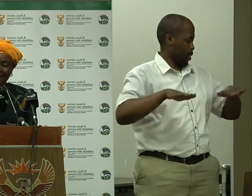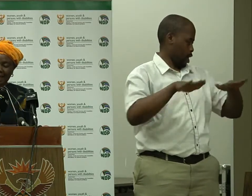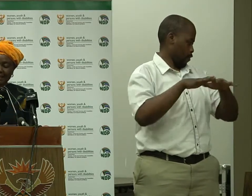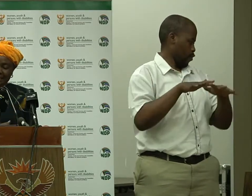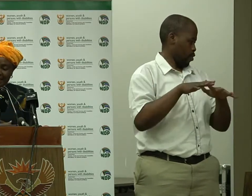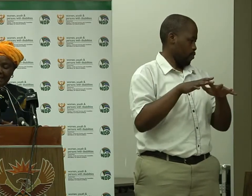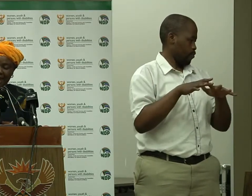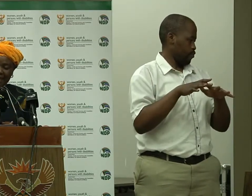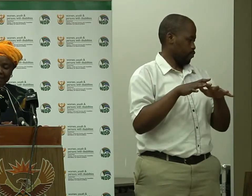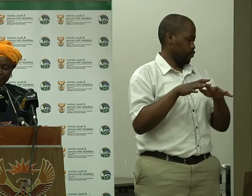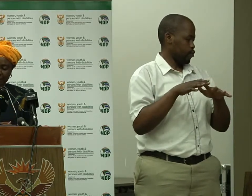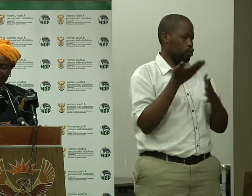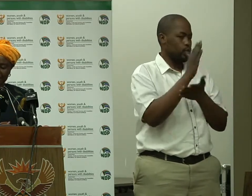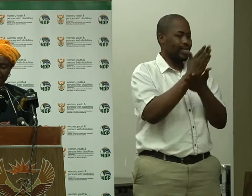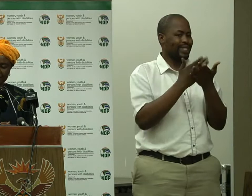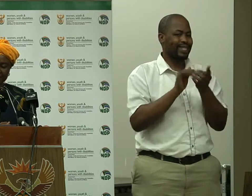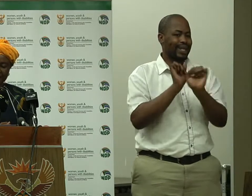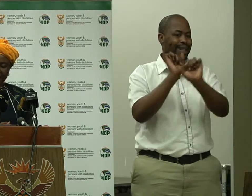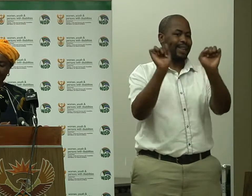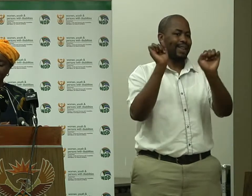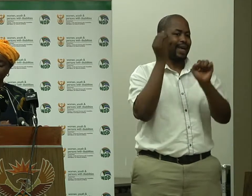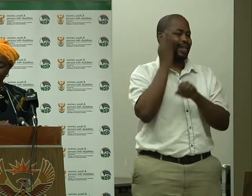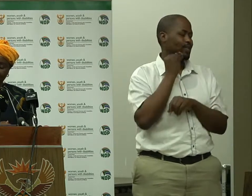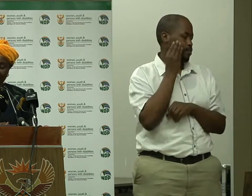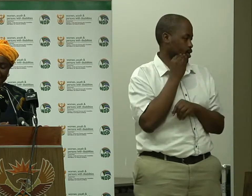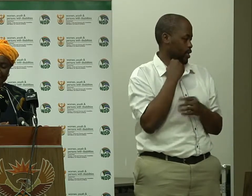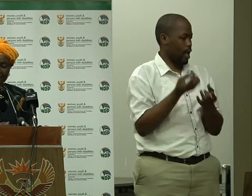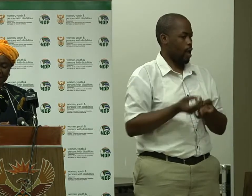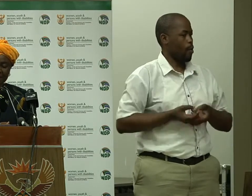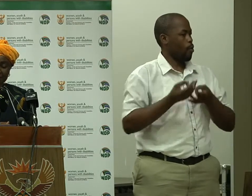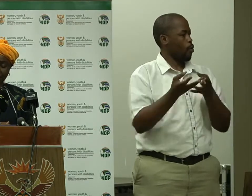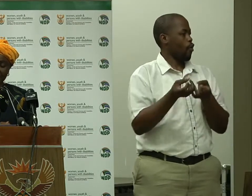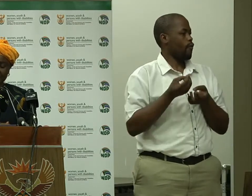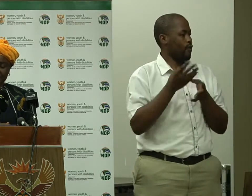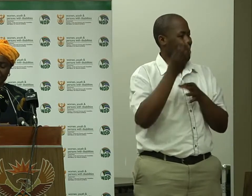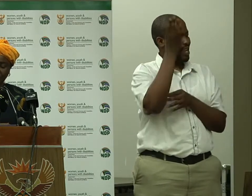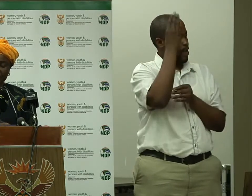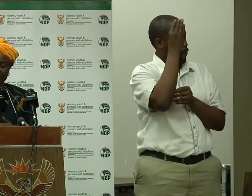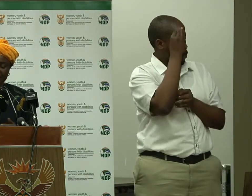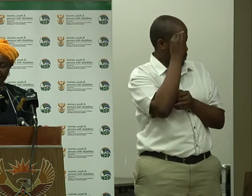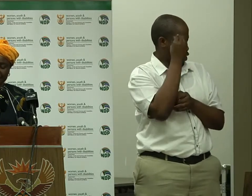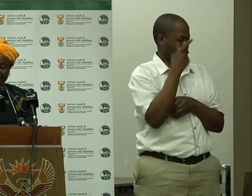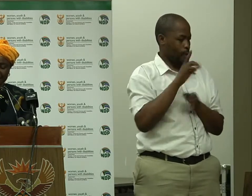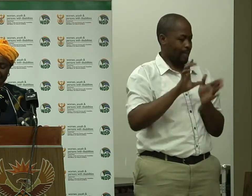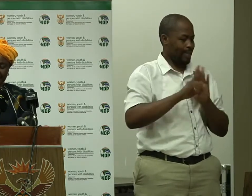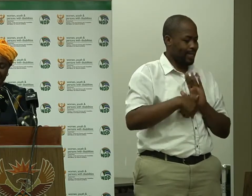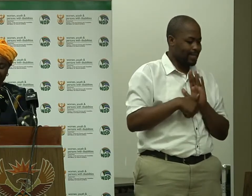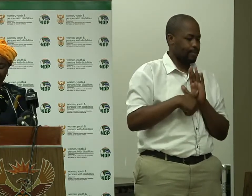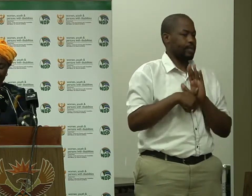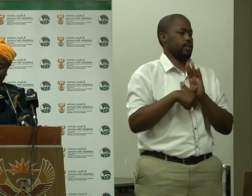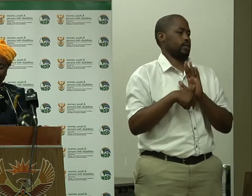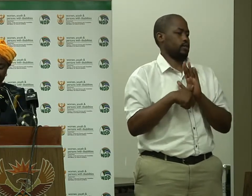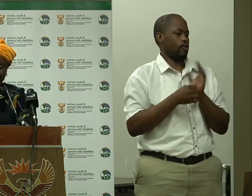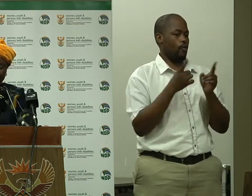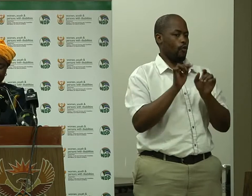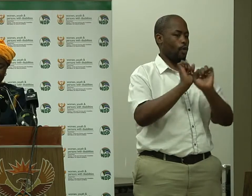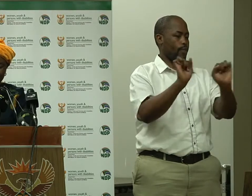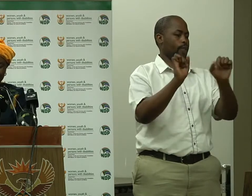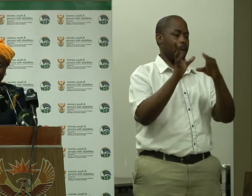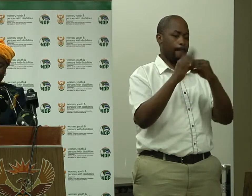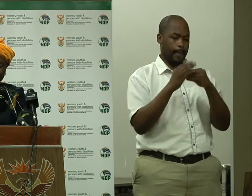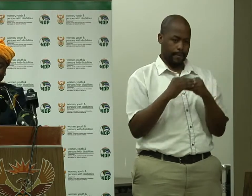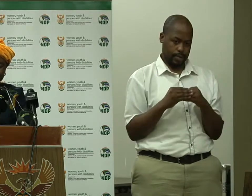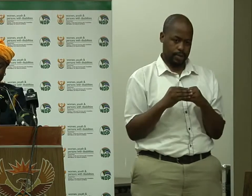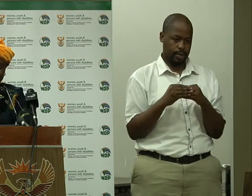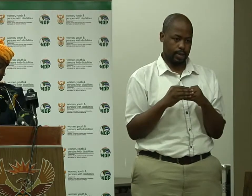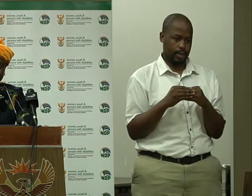exchange and share their experiences and provide information on disability for their members